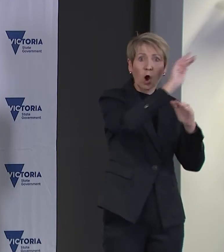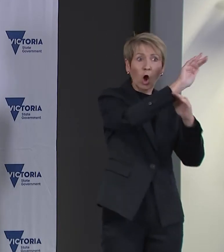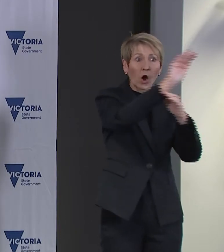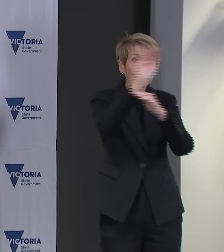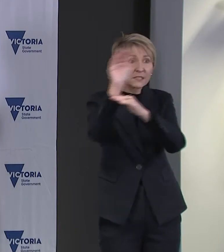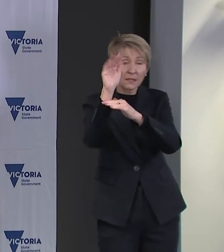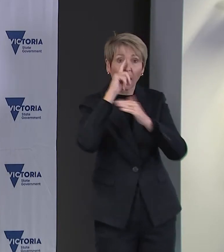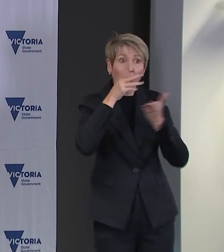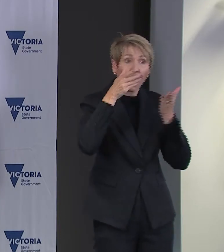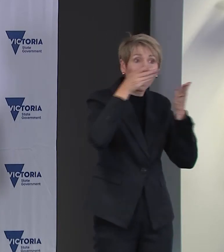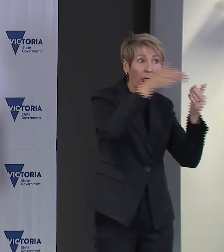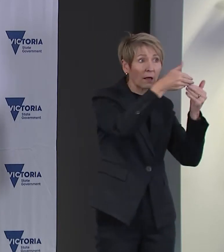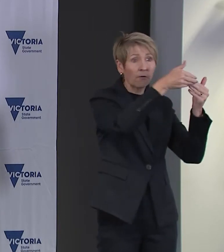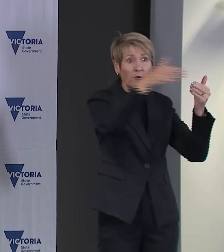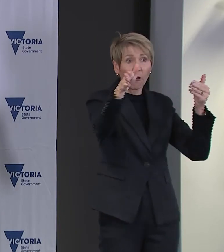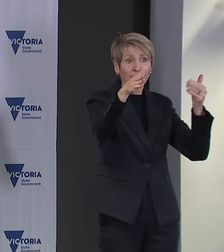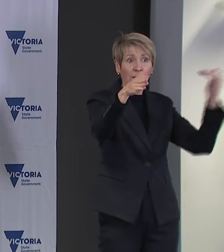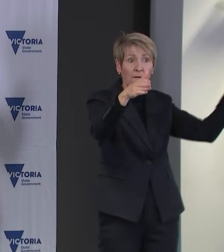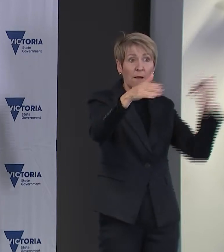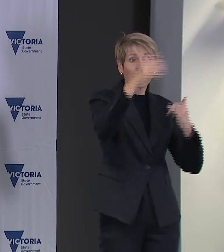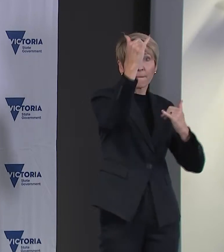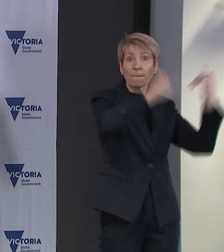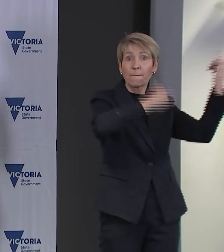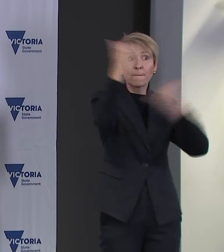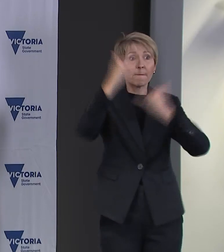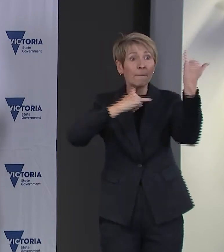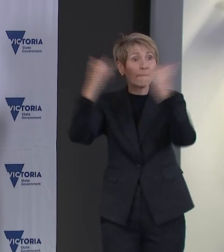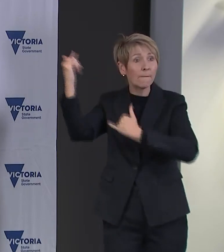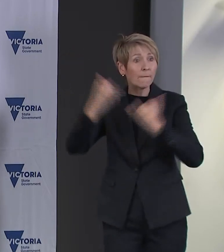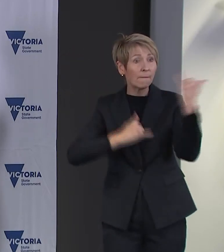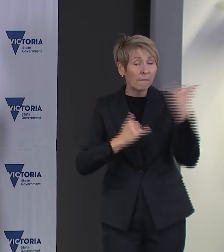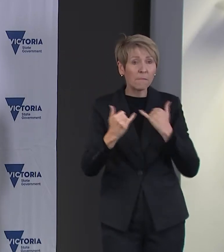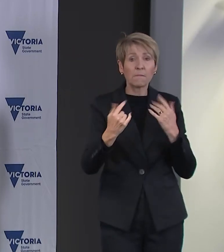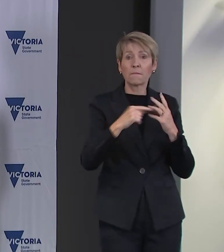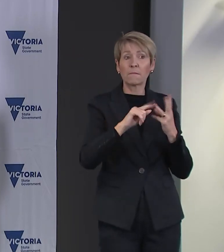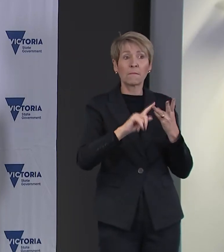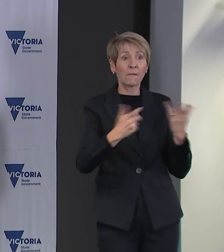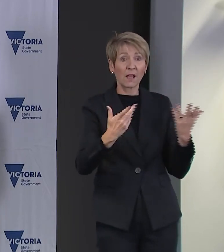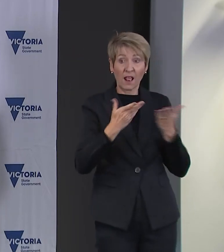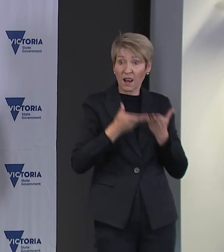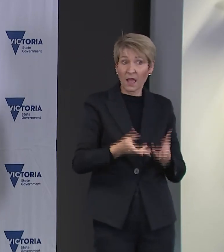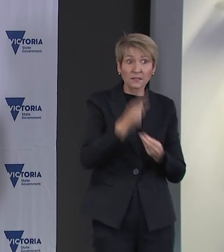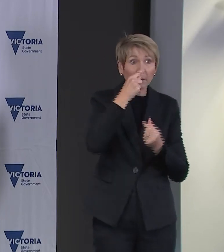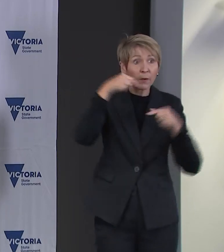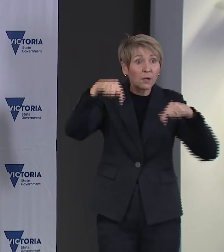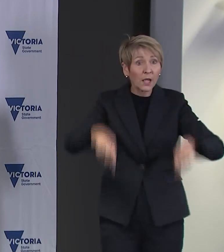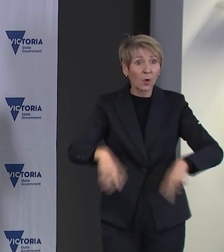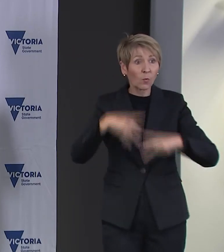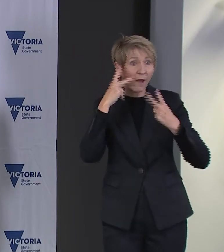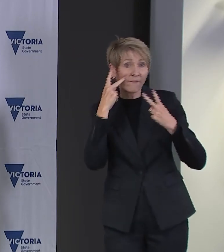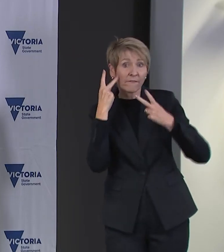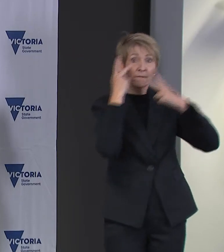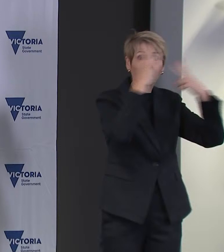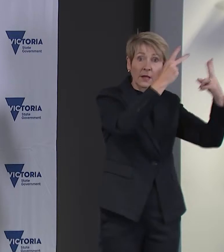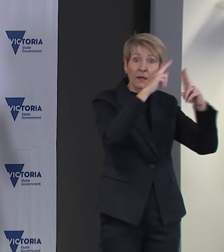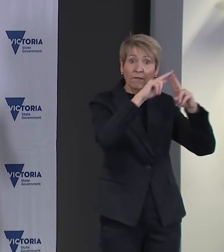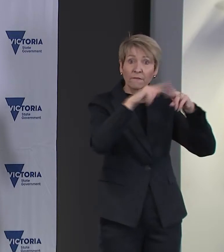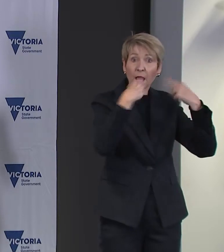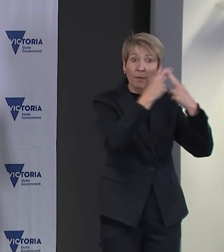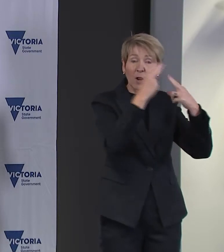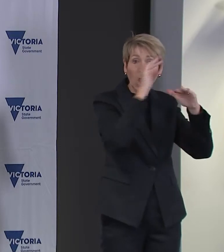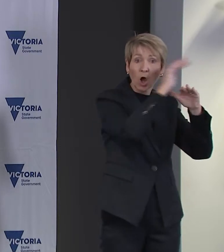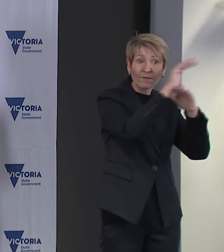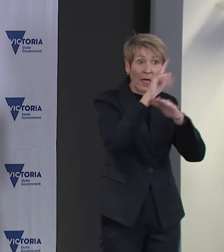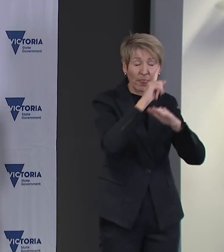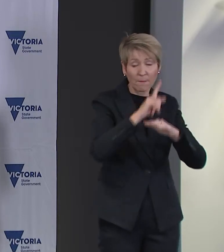internationally. All of these pathways out of this pandemic are predicated on higher levels of vaccination. And